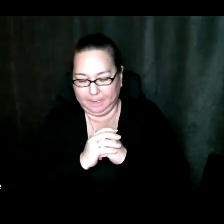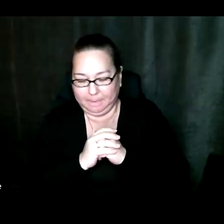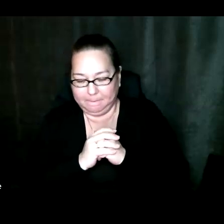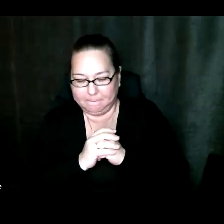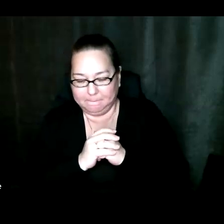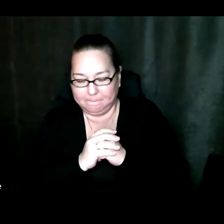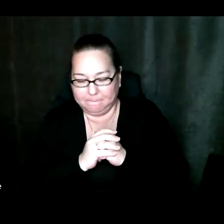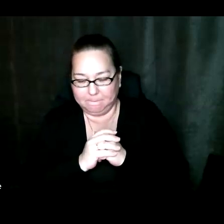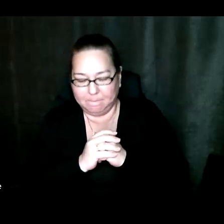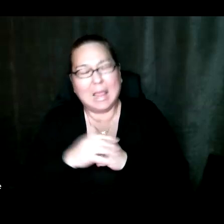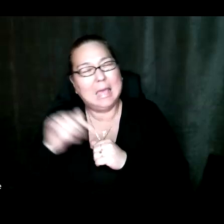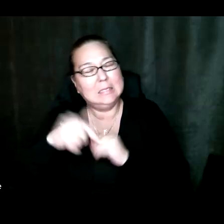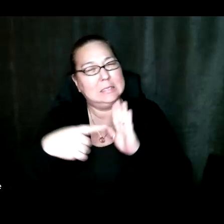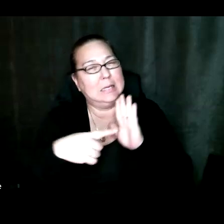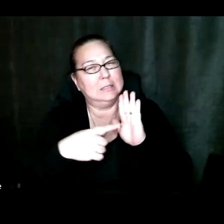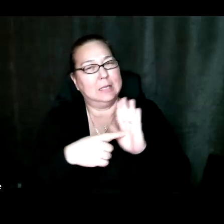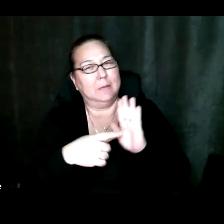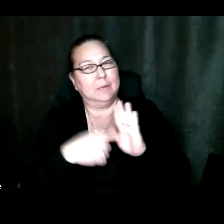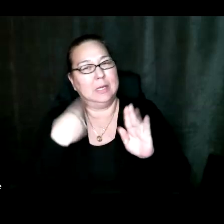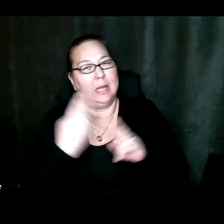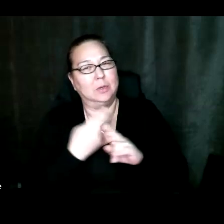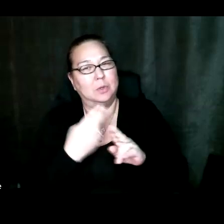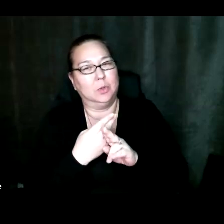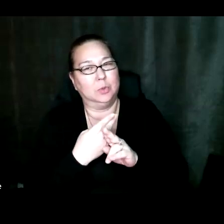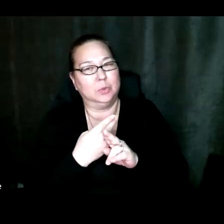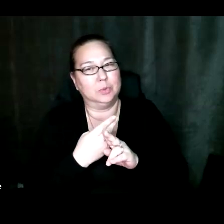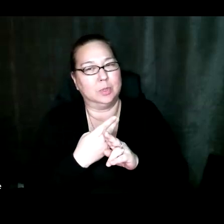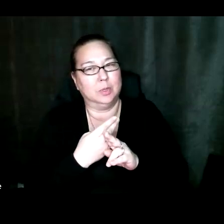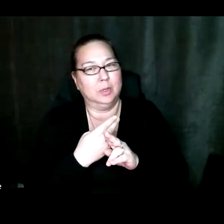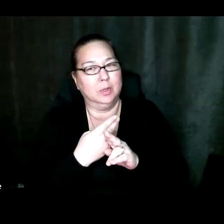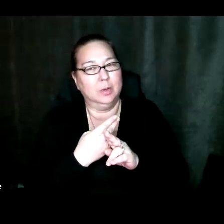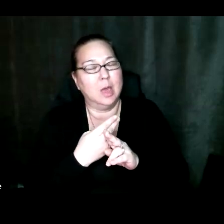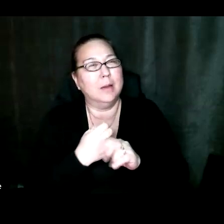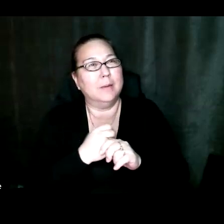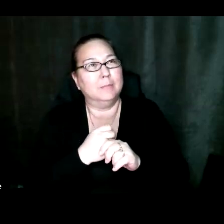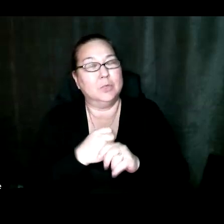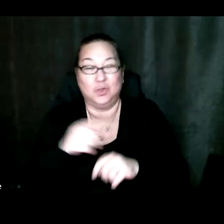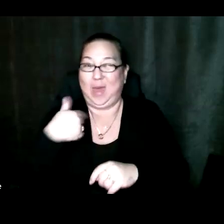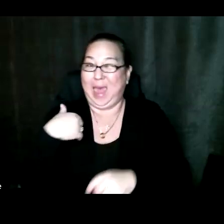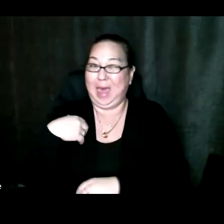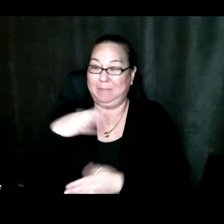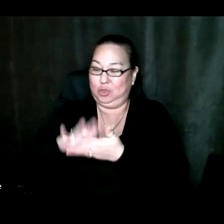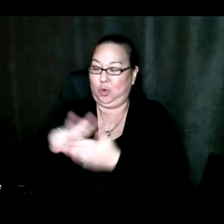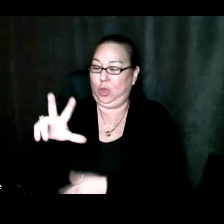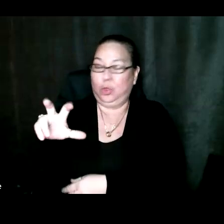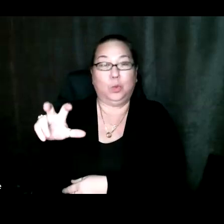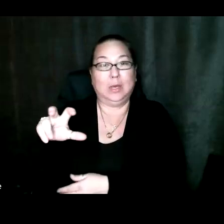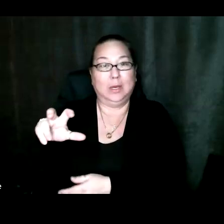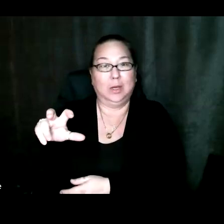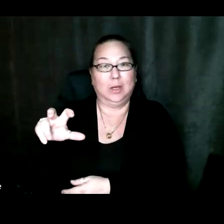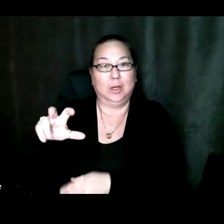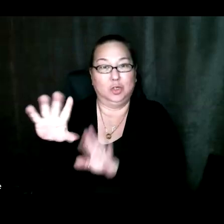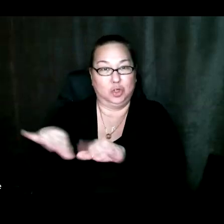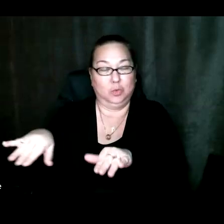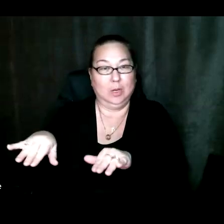this is sort of the example I use more in the community when we're talking about it is, if you're a school with 300 kids and your enrollment goes down